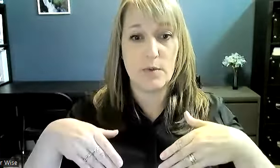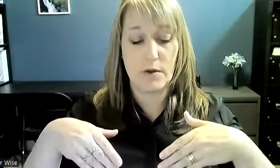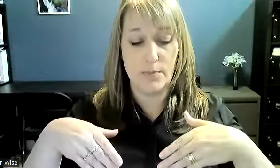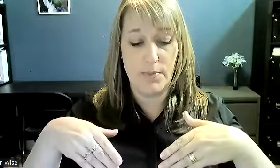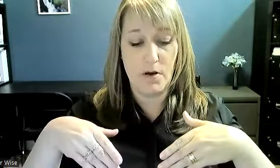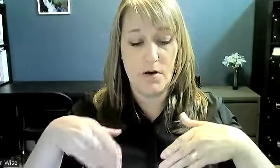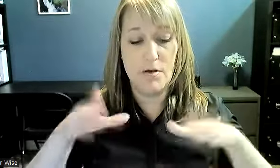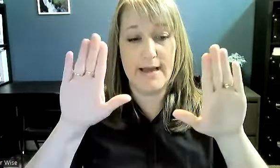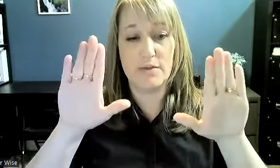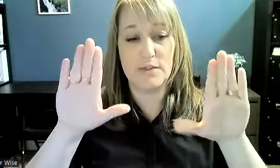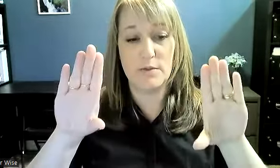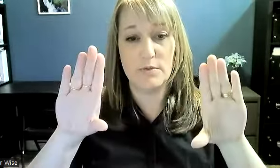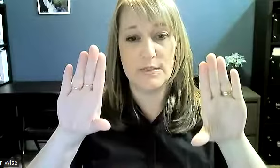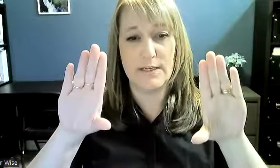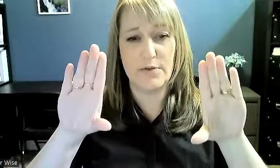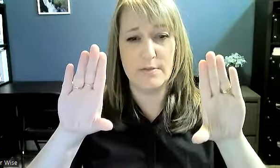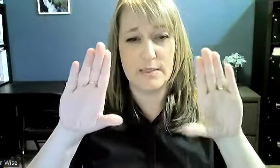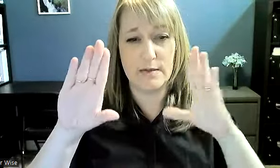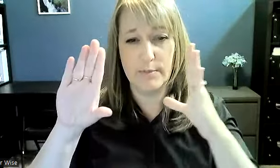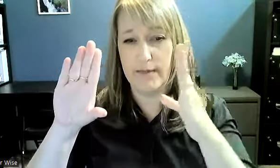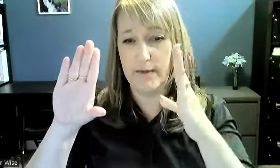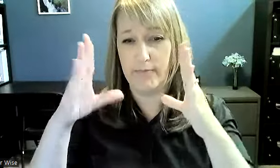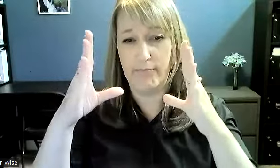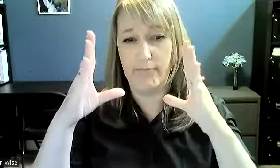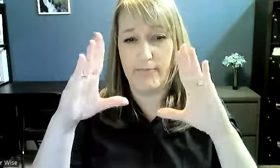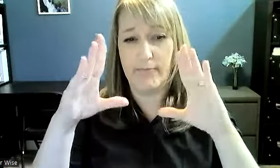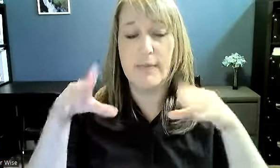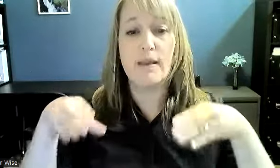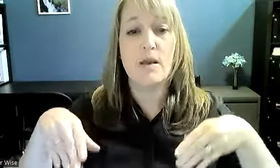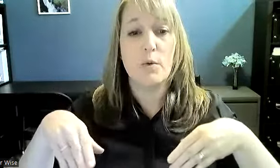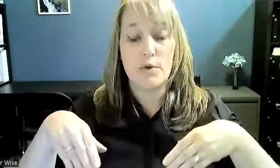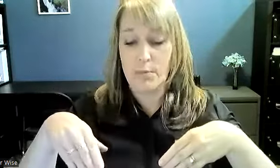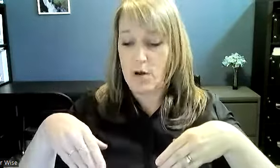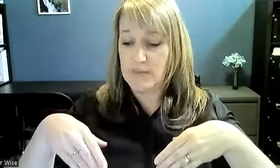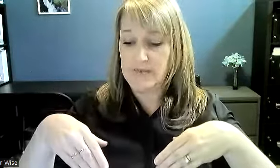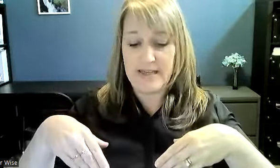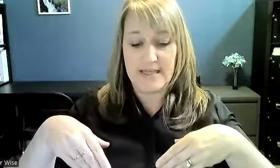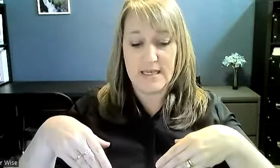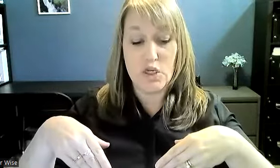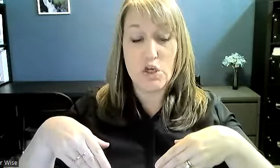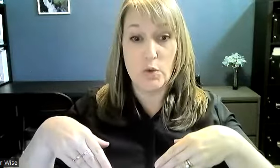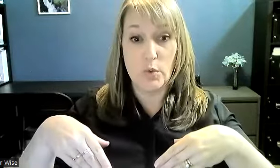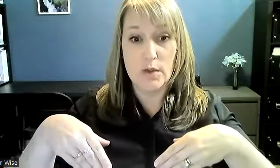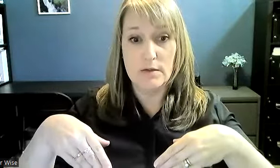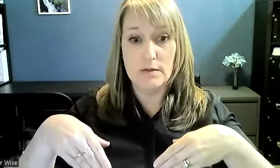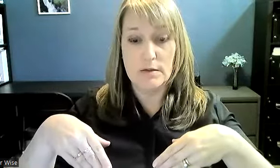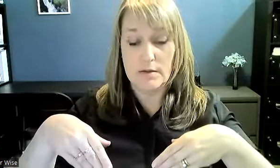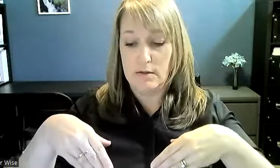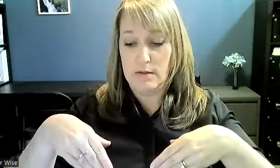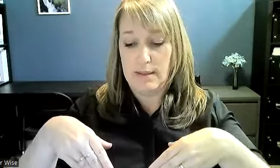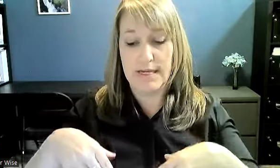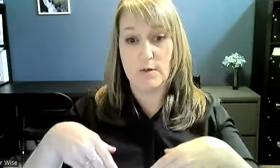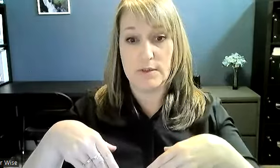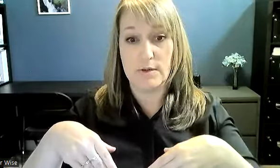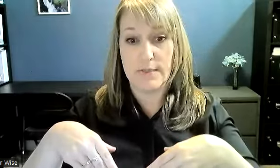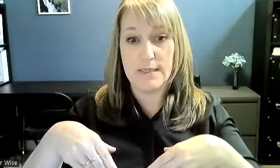your palm, actually, so stick your thumbs out a little bit there. Your palms facing you and down a little bit.